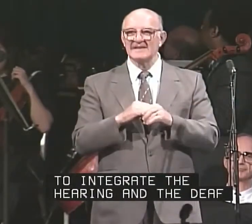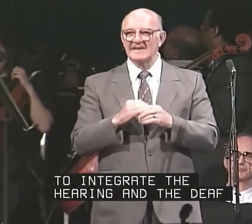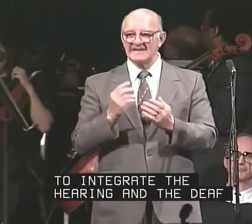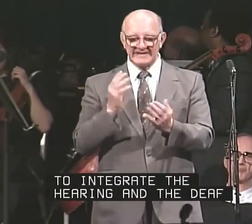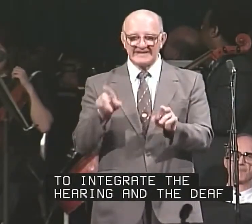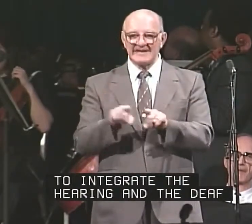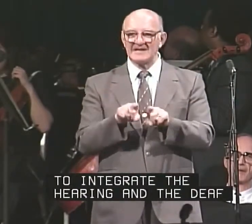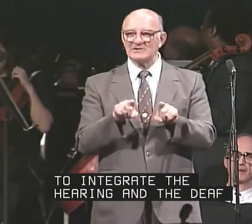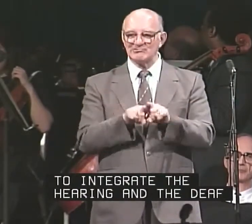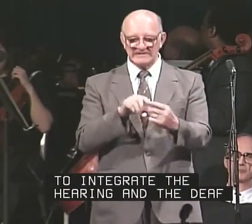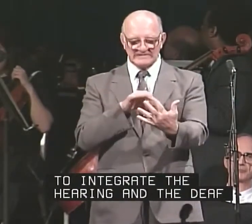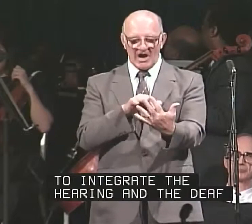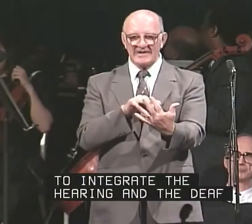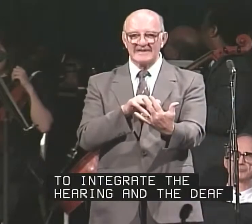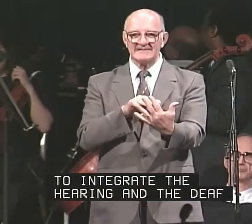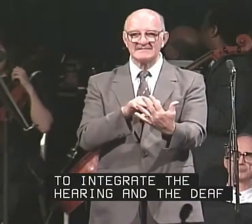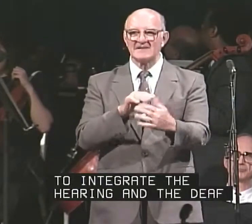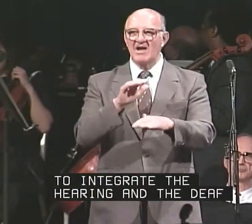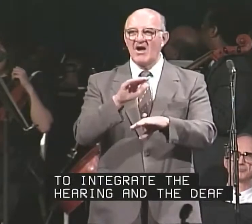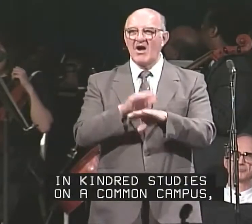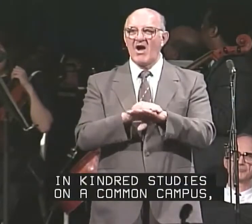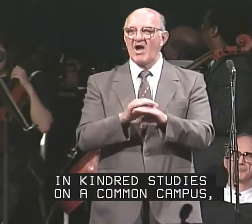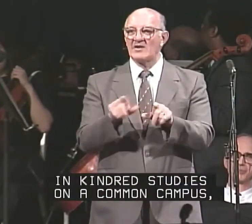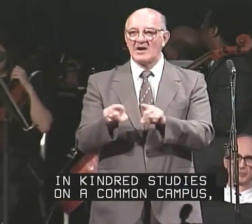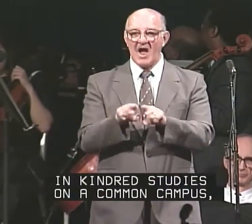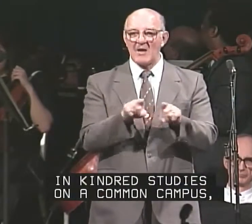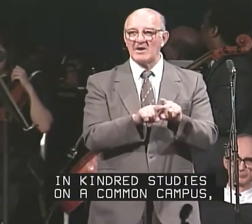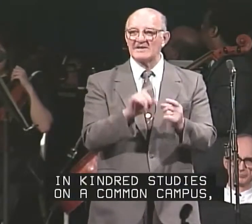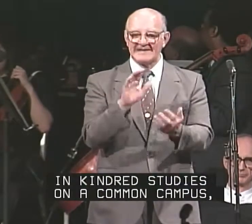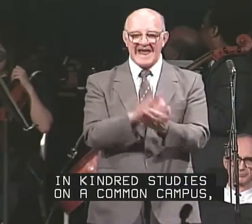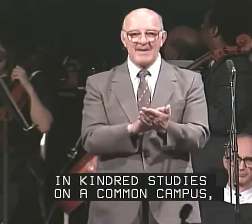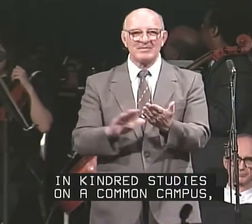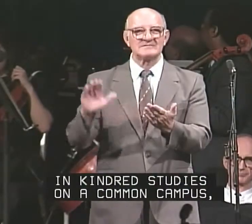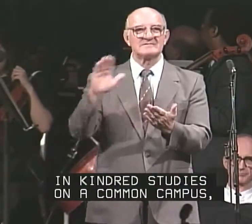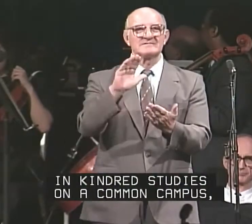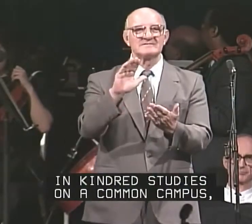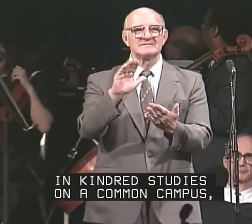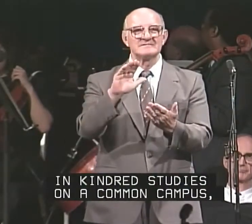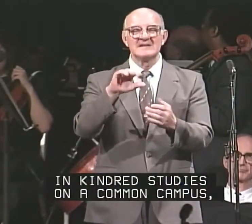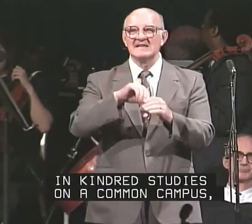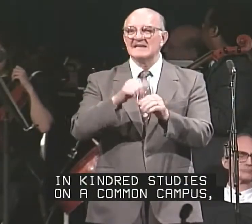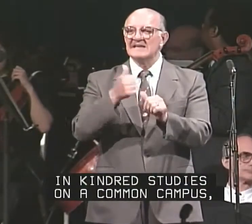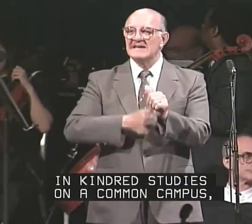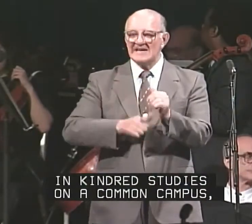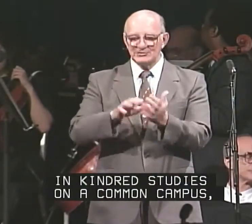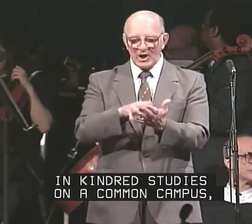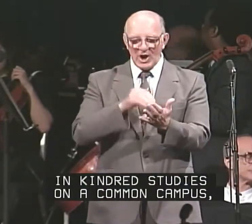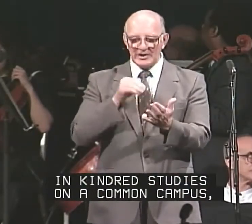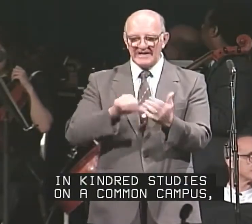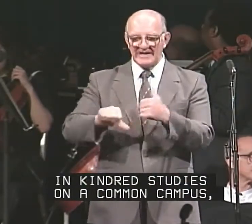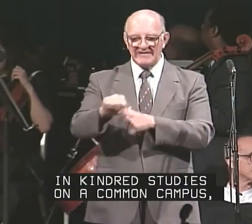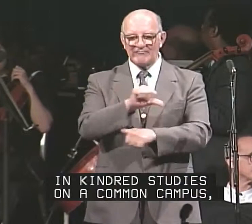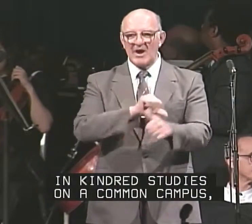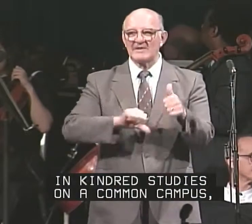In kindred studies on the common campus, each learning from the